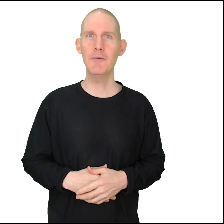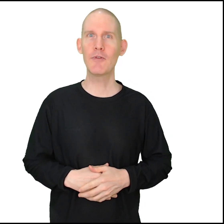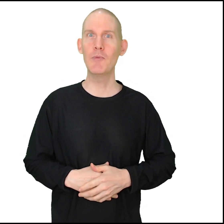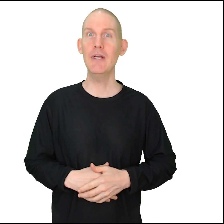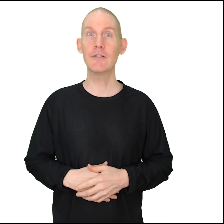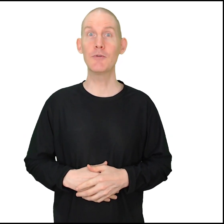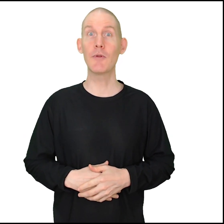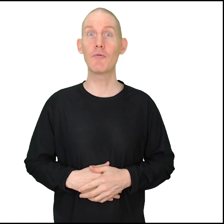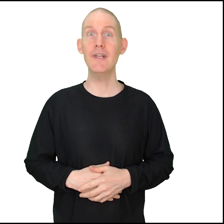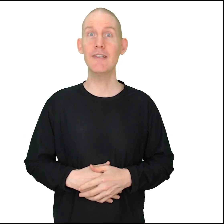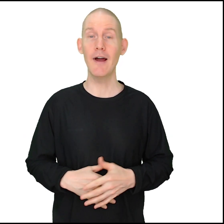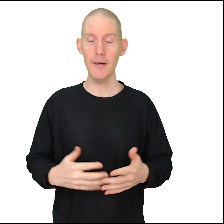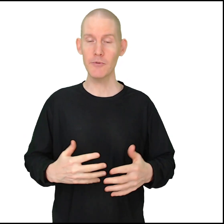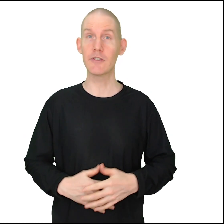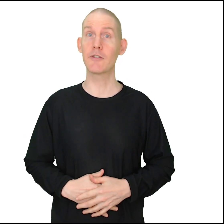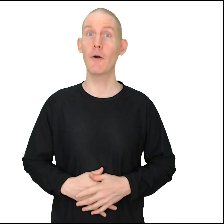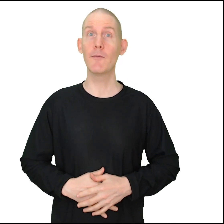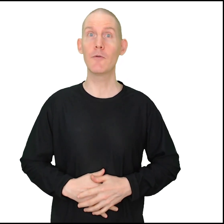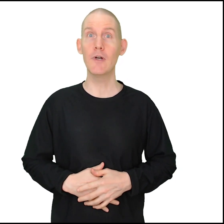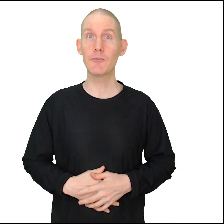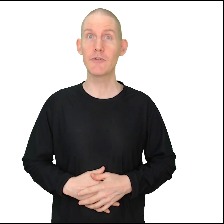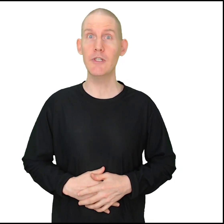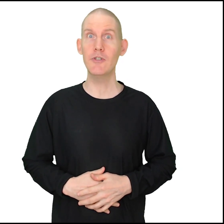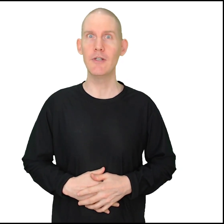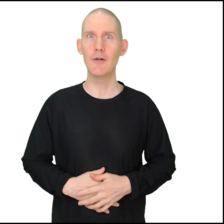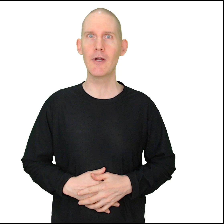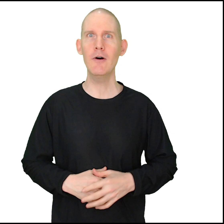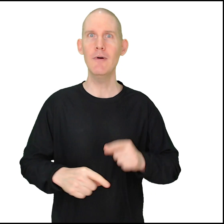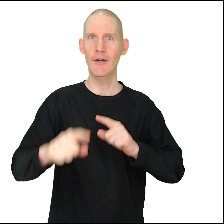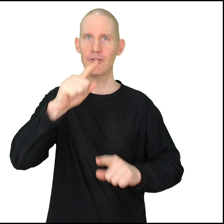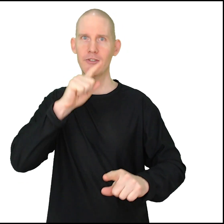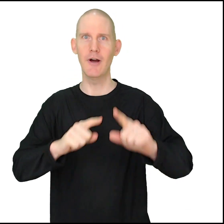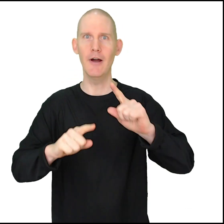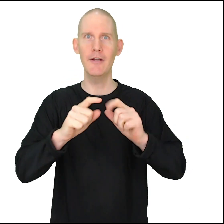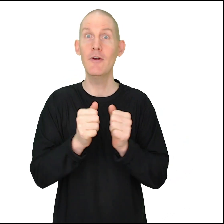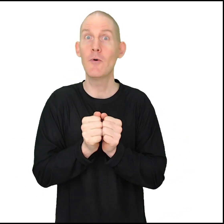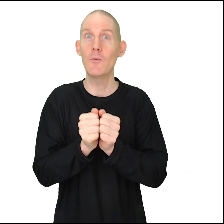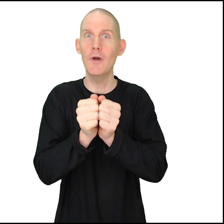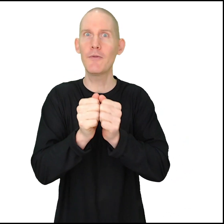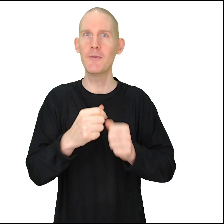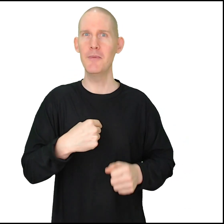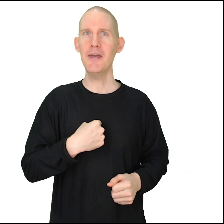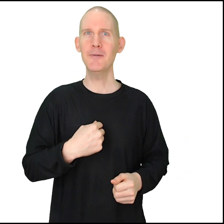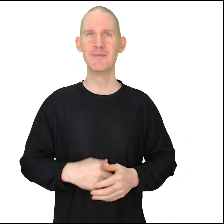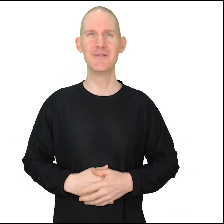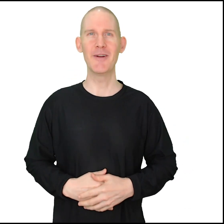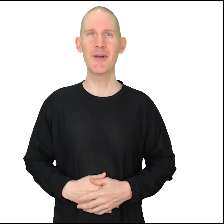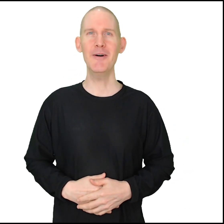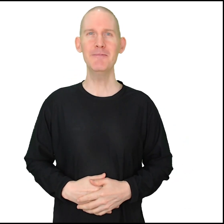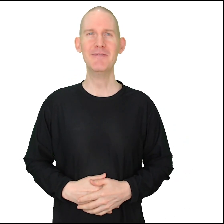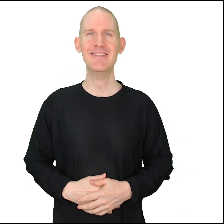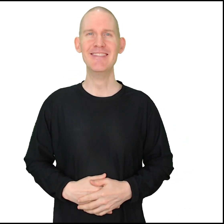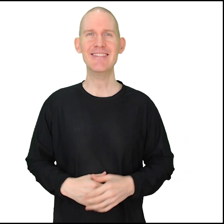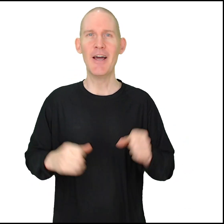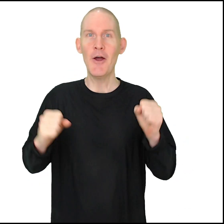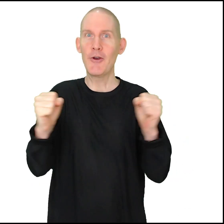me. Let's do it 3 times. Let's start from the rest position. Here we go. Sign with me. Here we go.